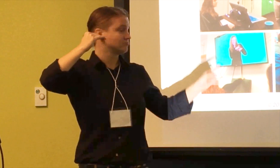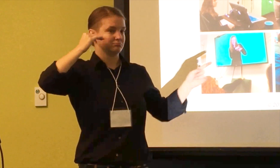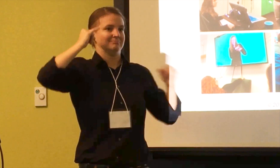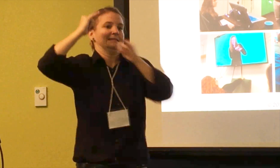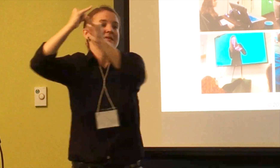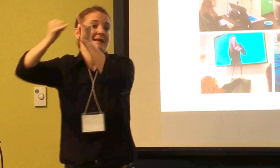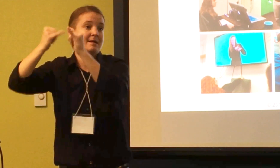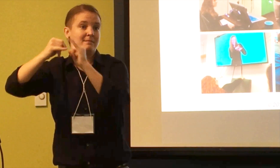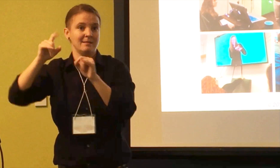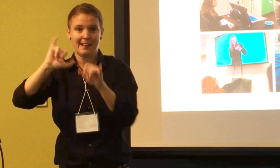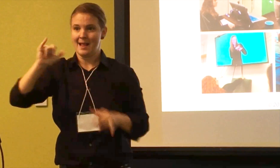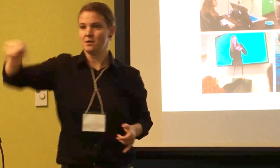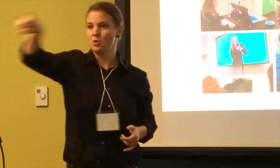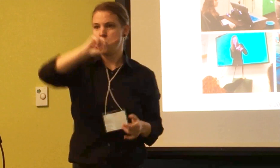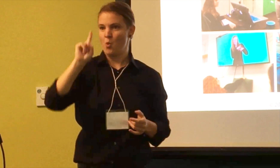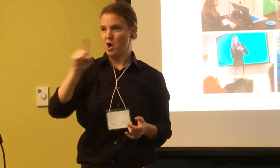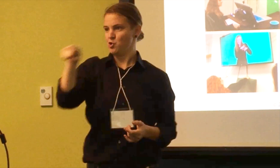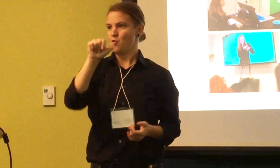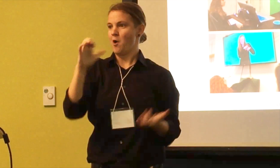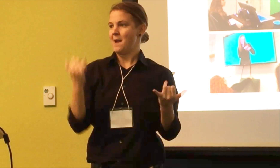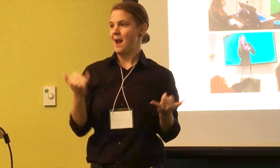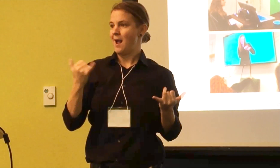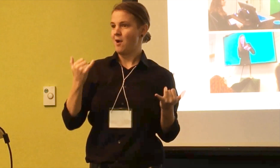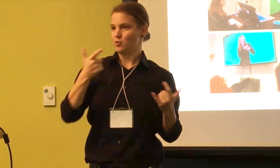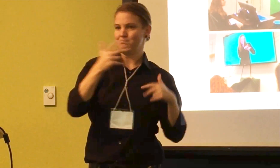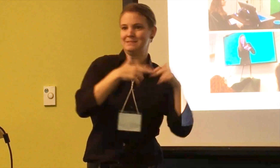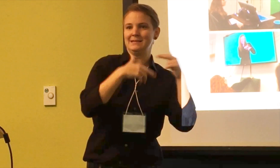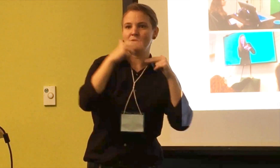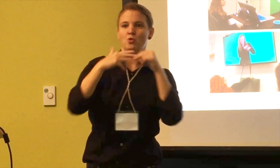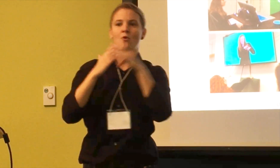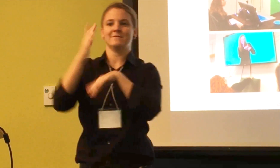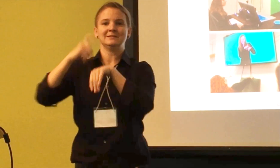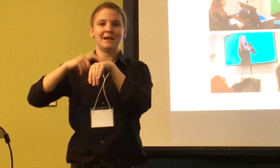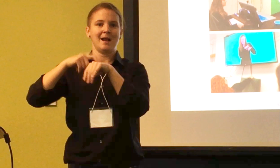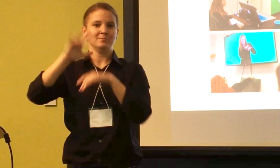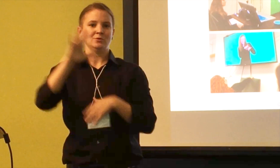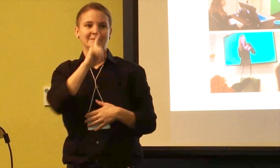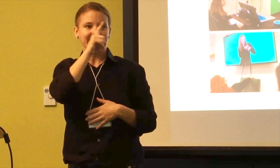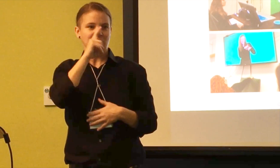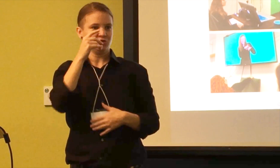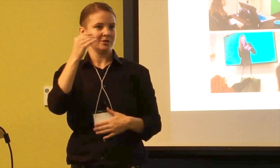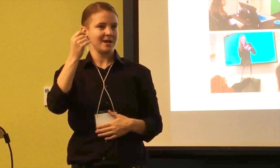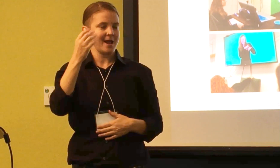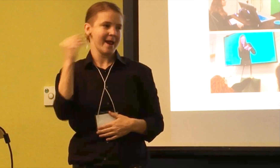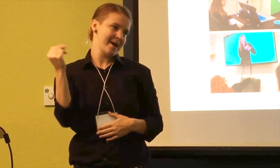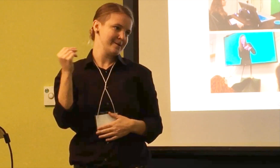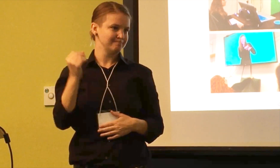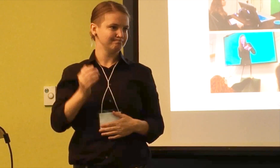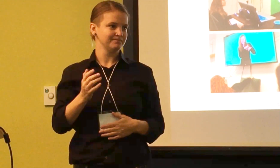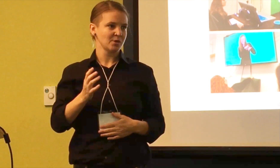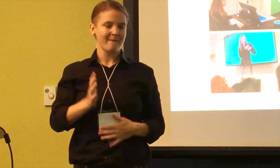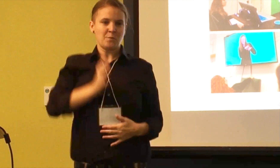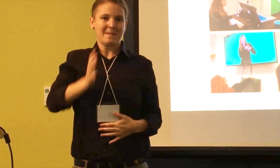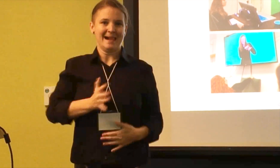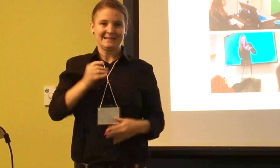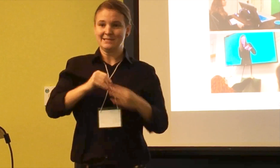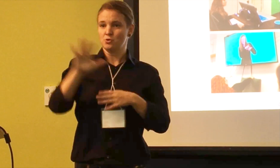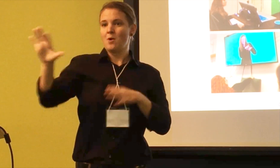Are they picking up the signs? Are they adopting them? Are they learning more effectively through them? And are these